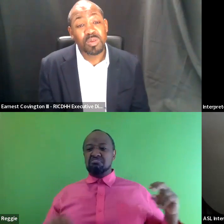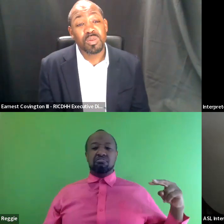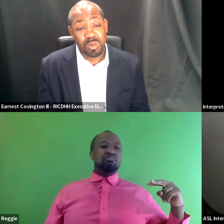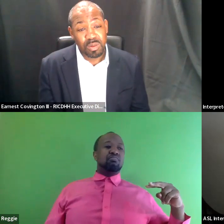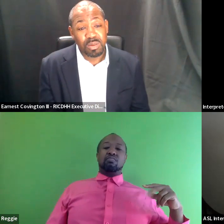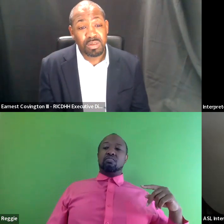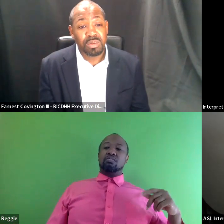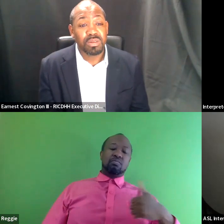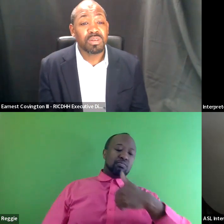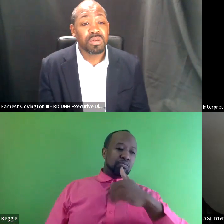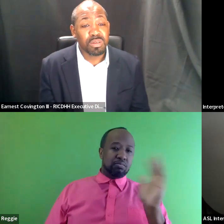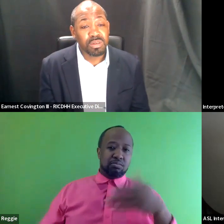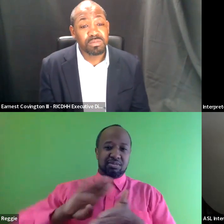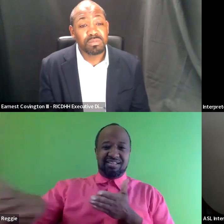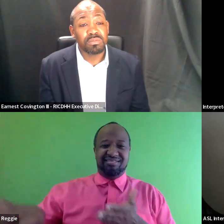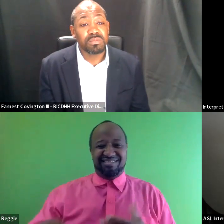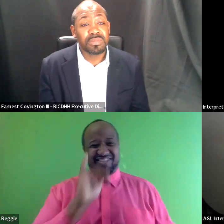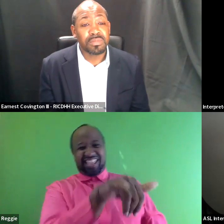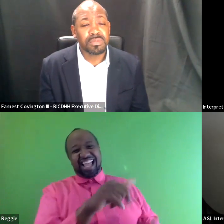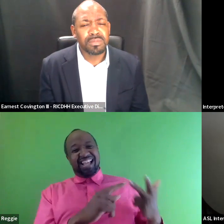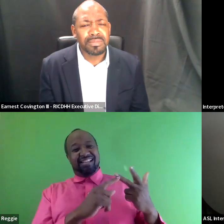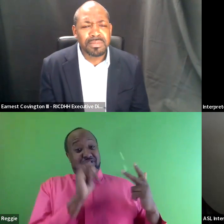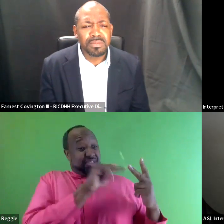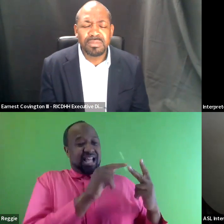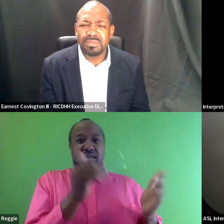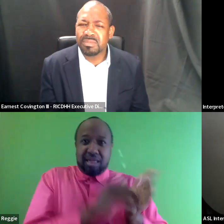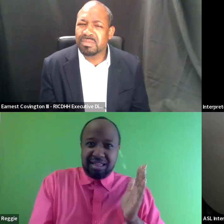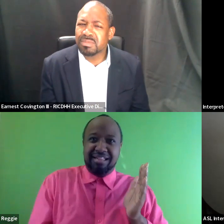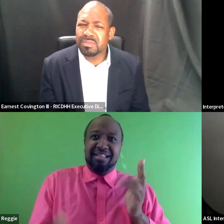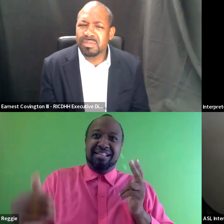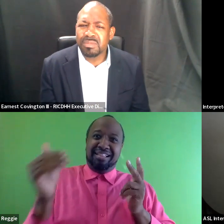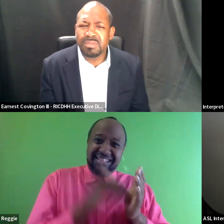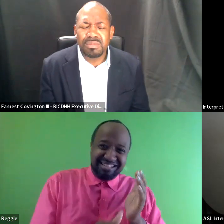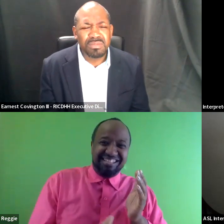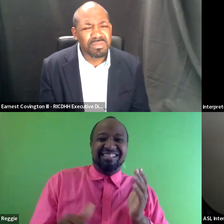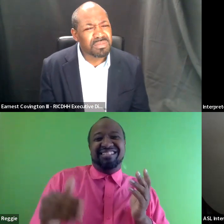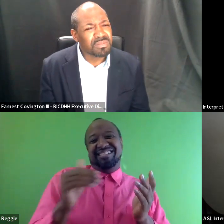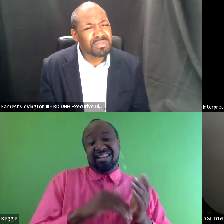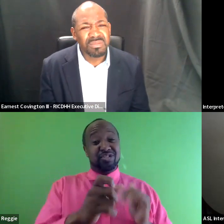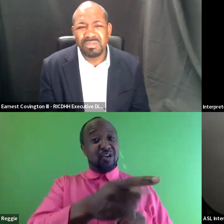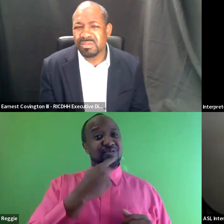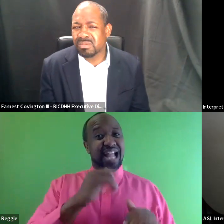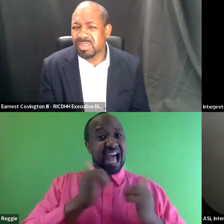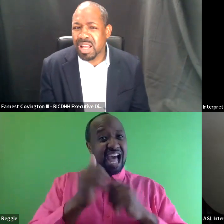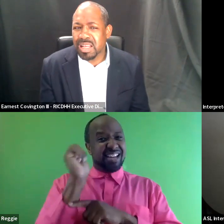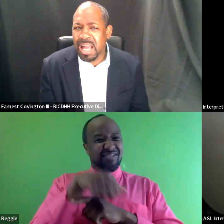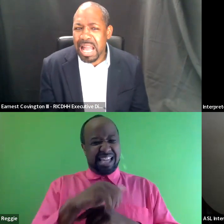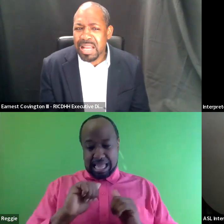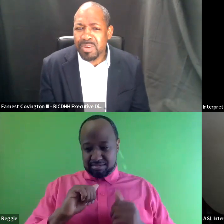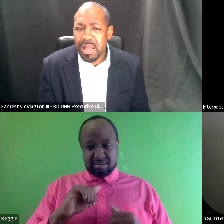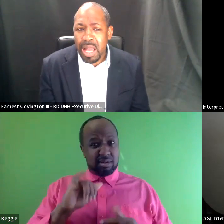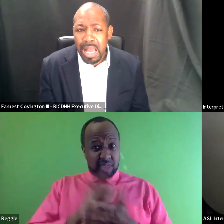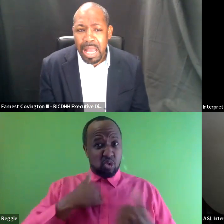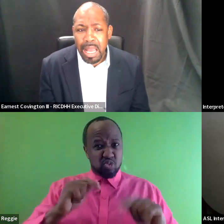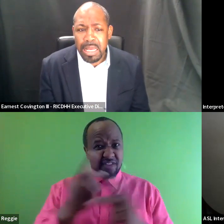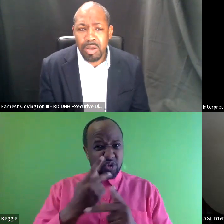you will. And there was nothing in there. I don't know. I guess they thought it was going to be dirty. Anyway, I keep my car tight. Anyway, this type of thing